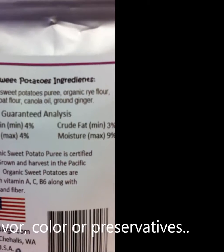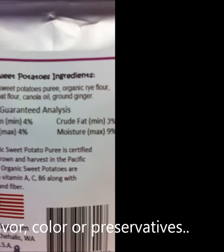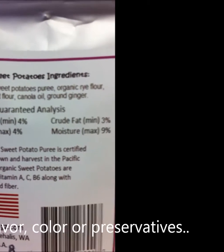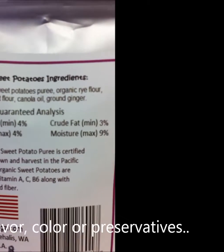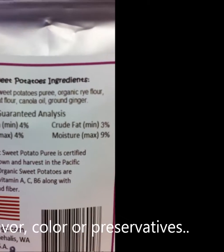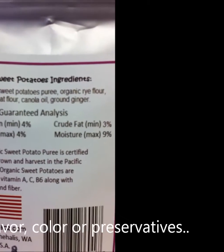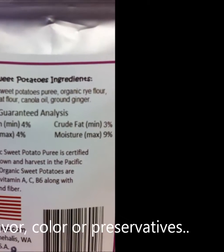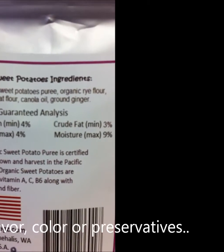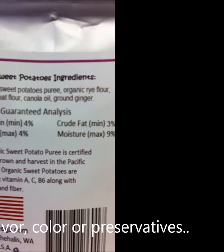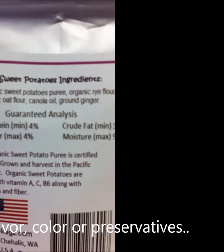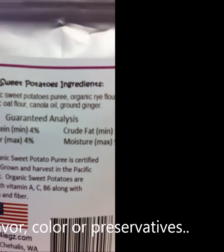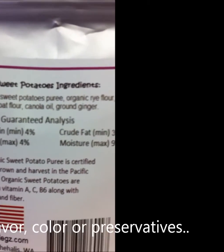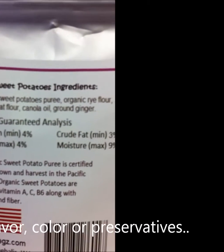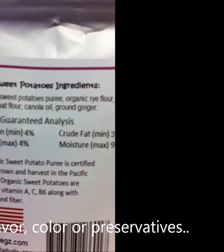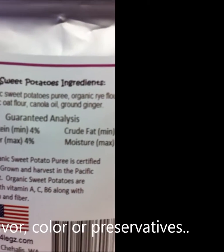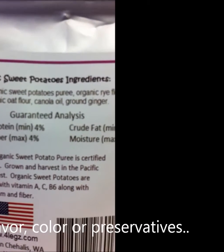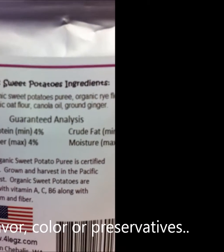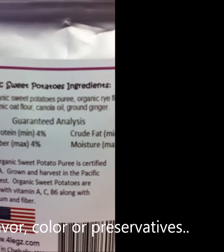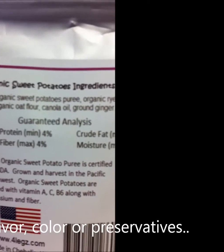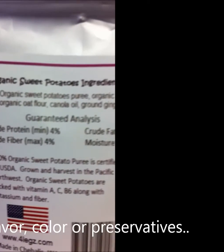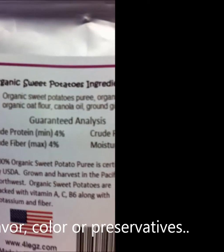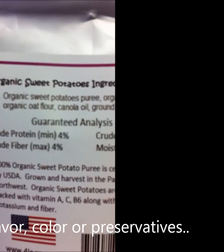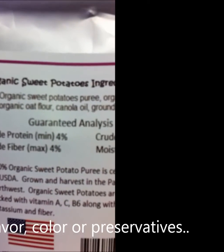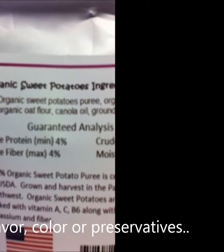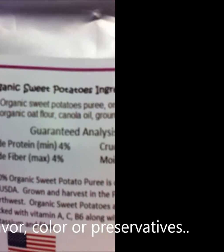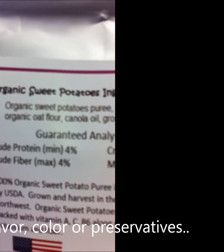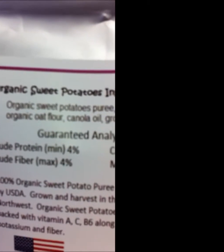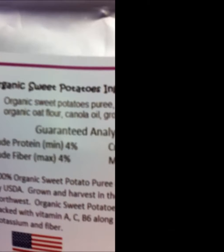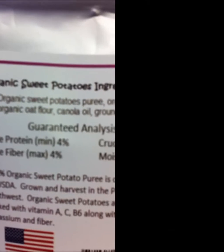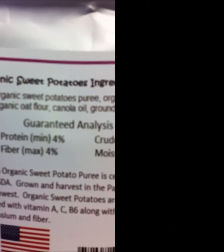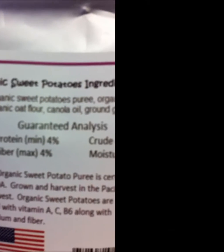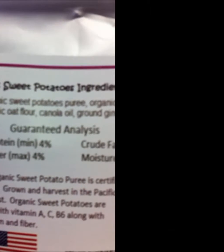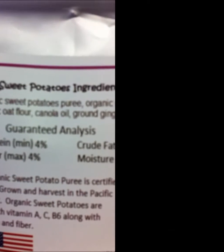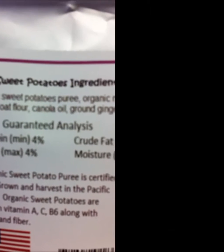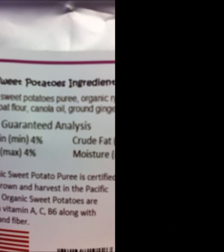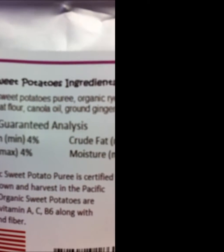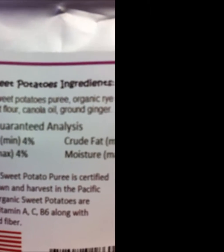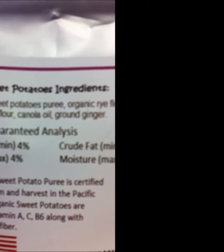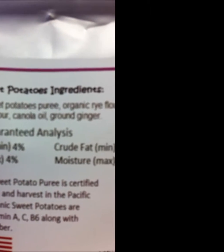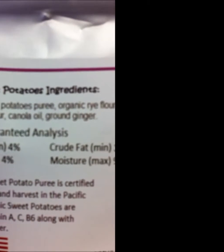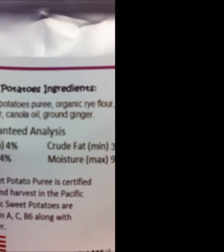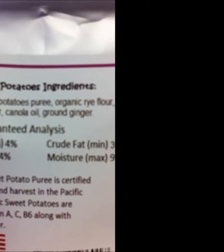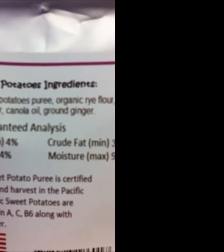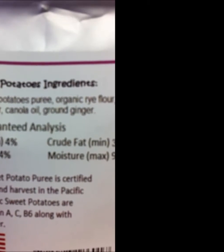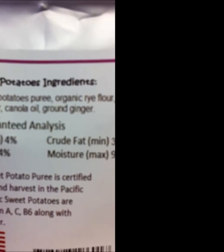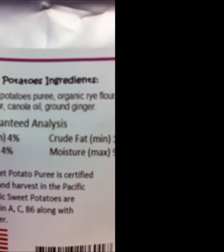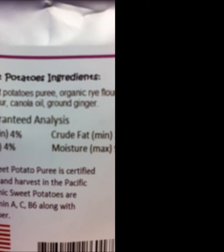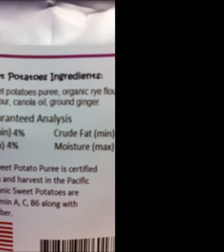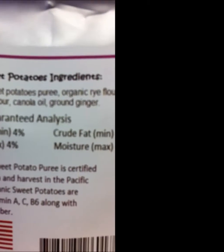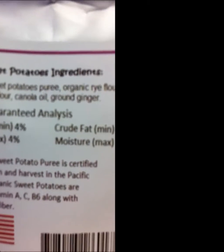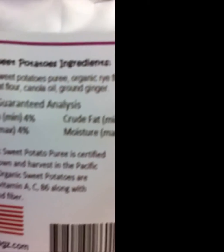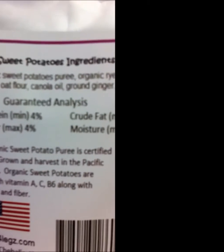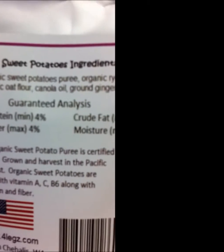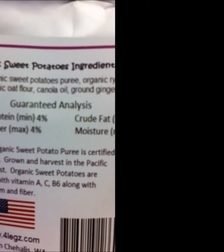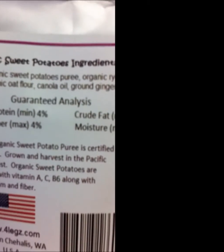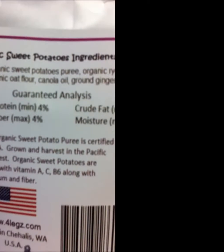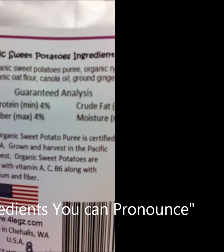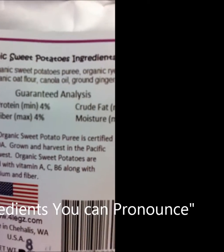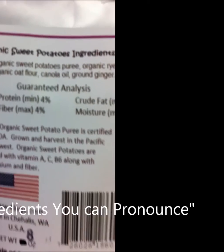Organic White Flour, Organic Oat Flour, and Canola Oil and Ground Ginger. These are all words that you